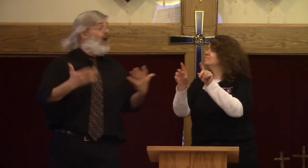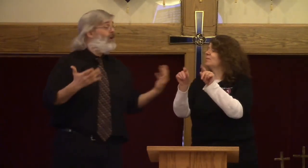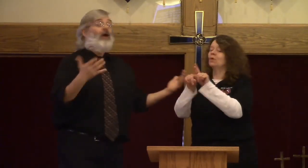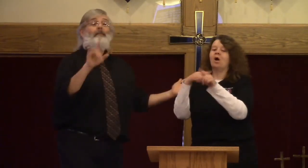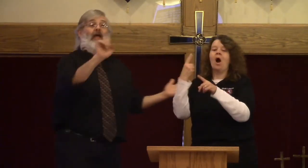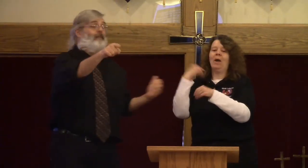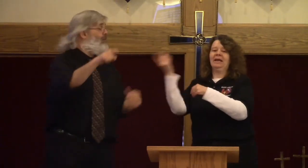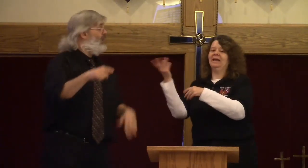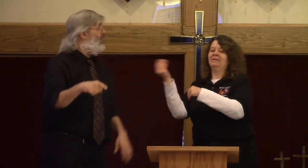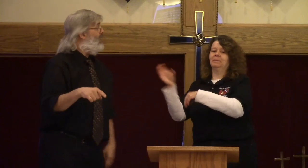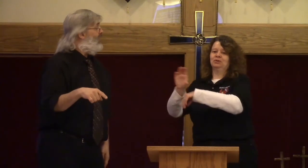maybe,